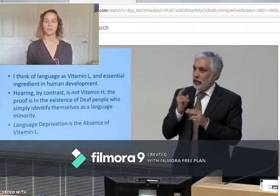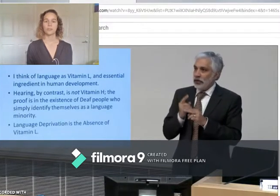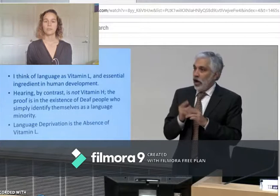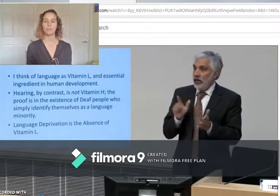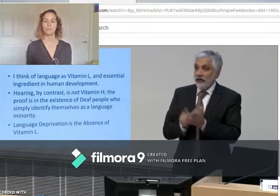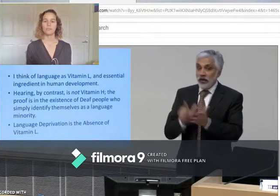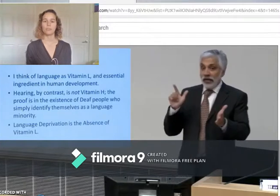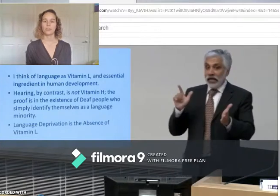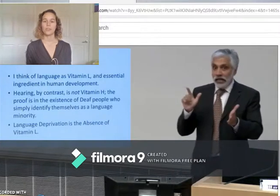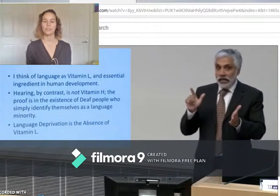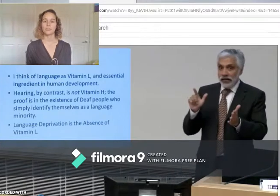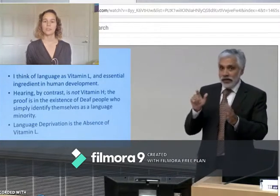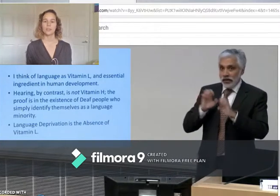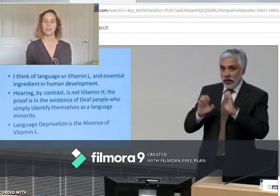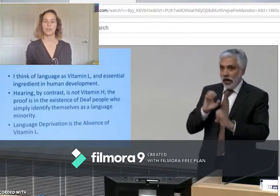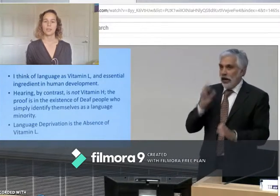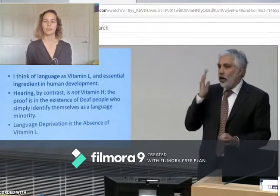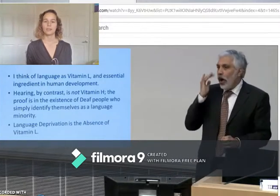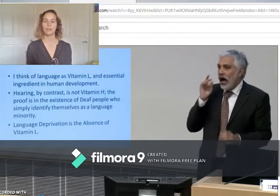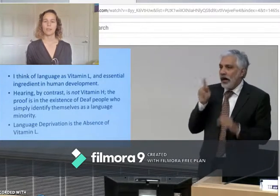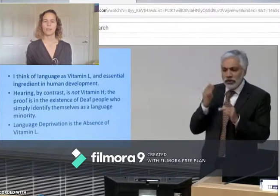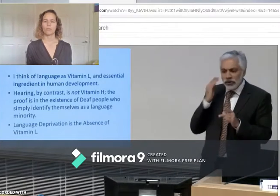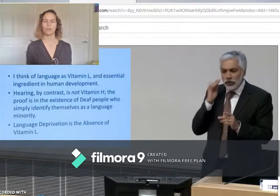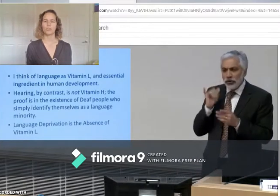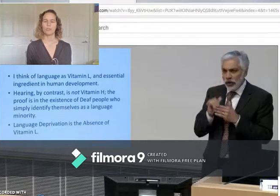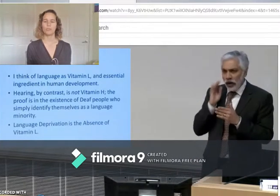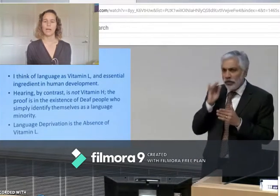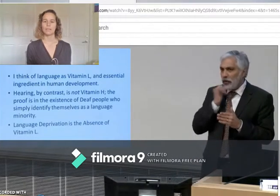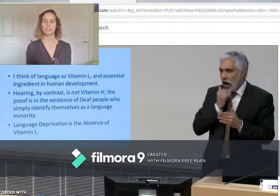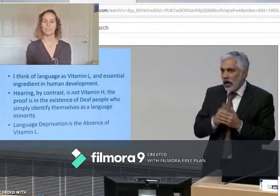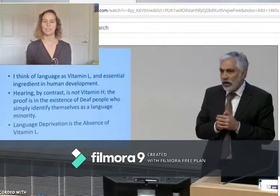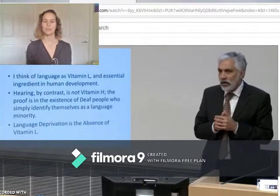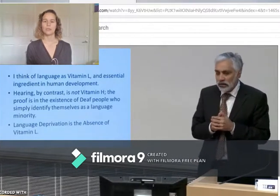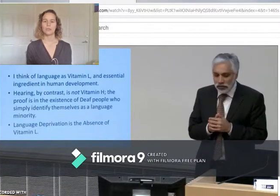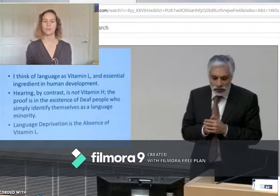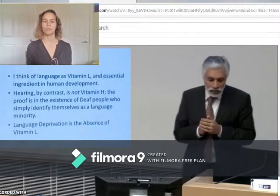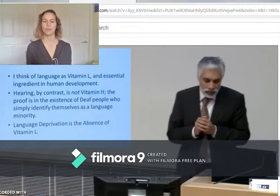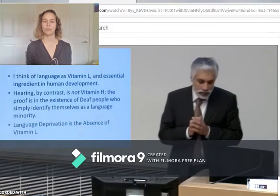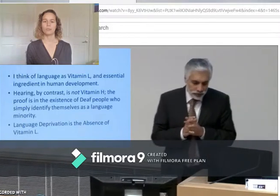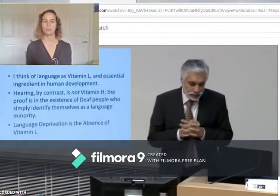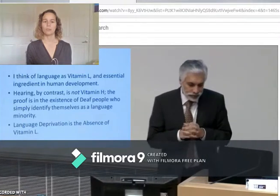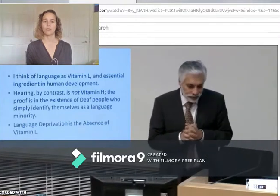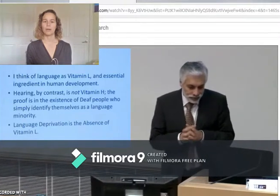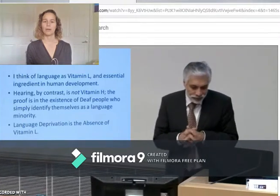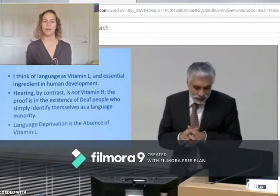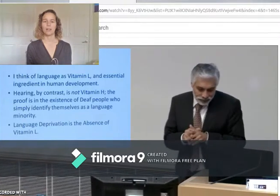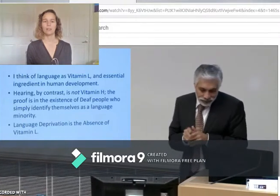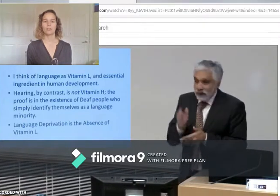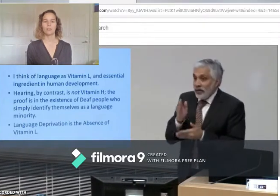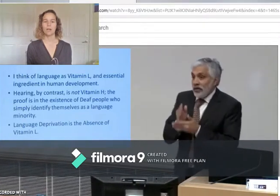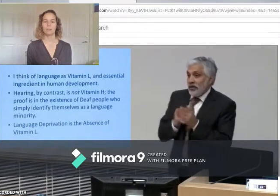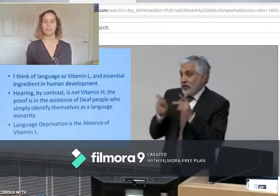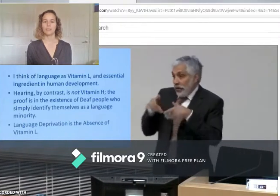For a long time, people theorized and wondered what would happen to kids without quote unquote vitamin